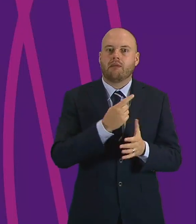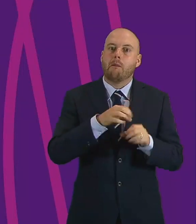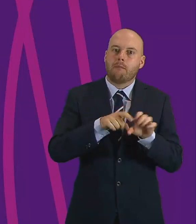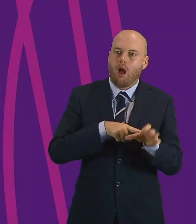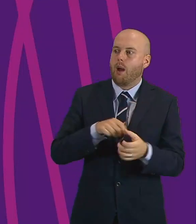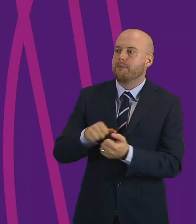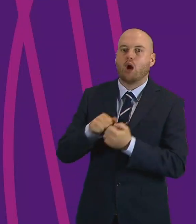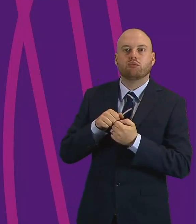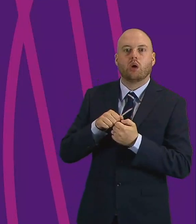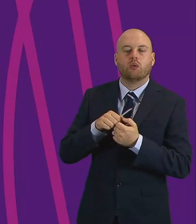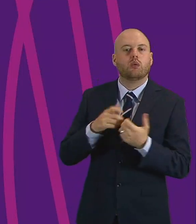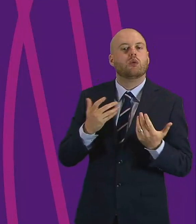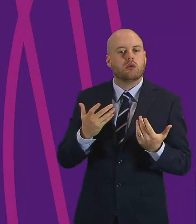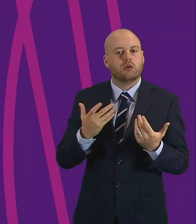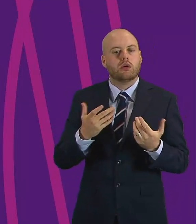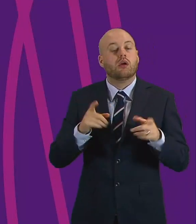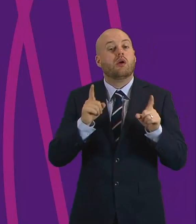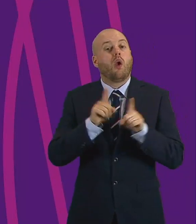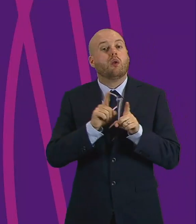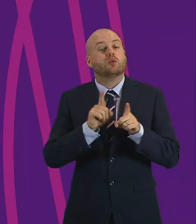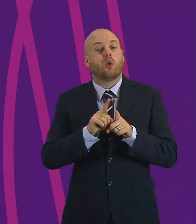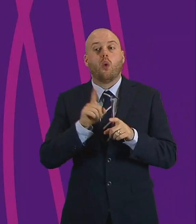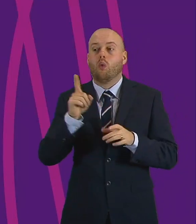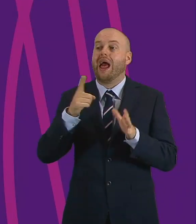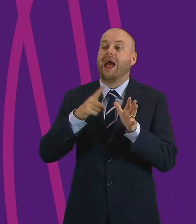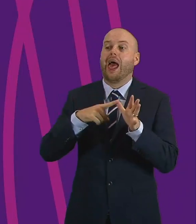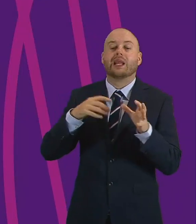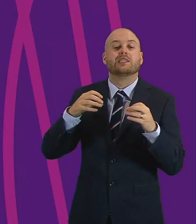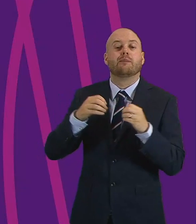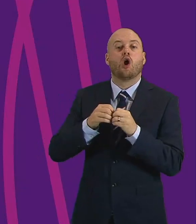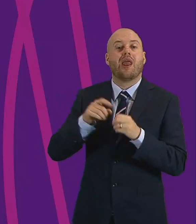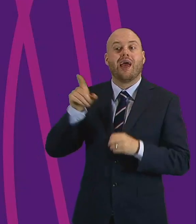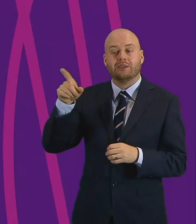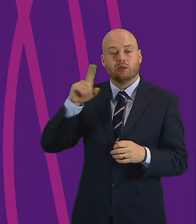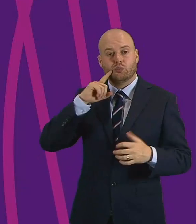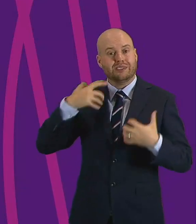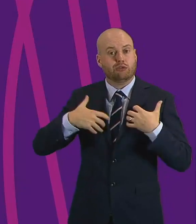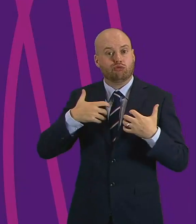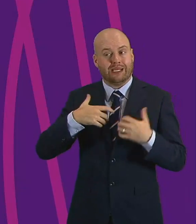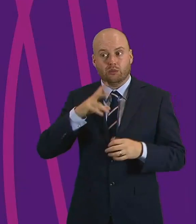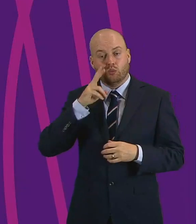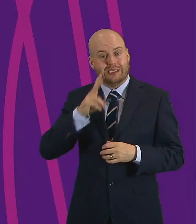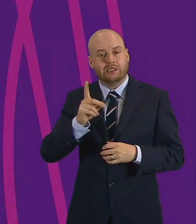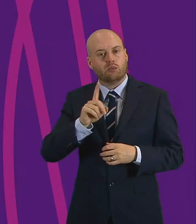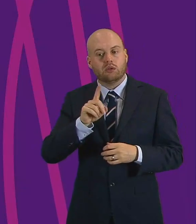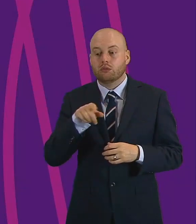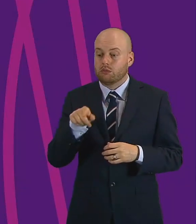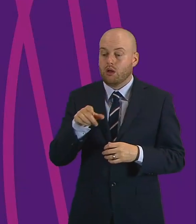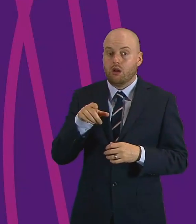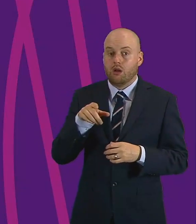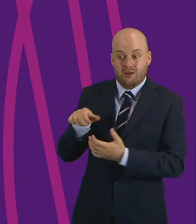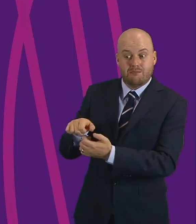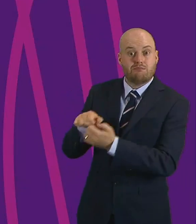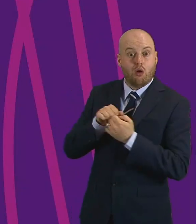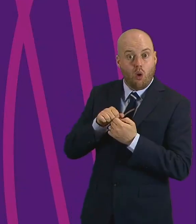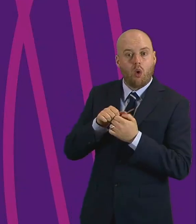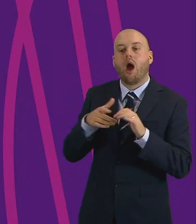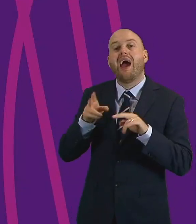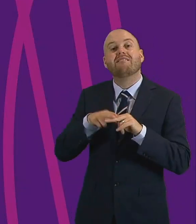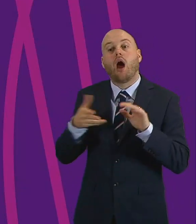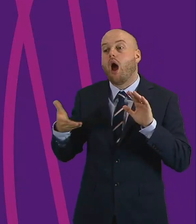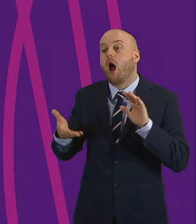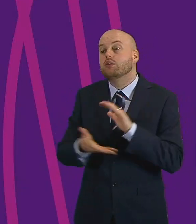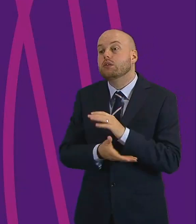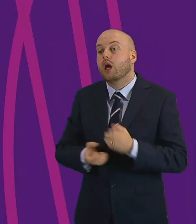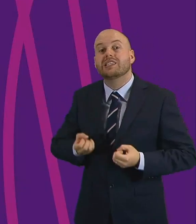includes, Alex Burnett will be interested to hear, the ability to use capital underspend to meet our revenue